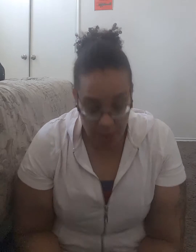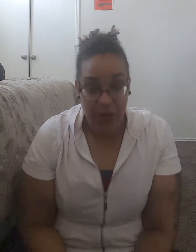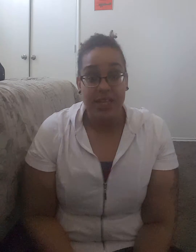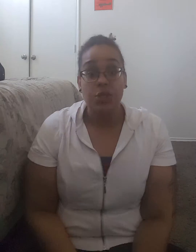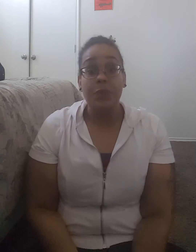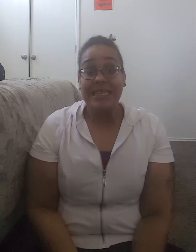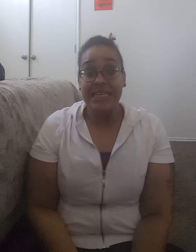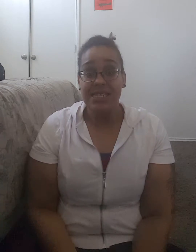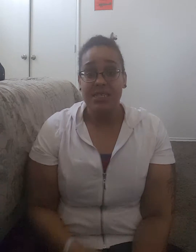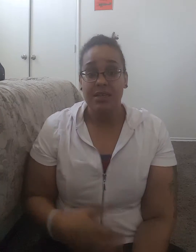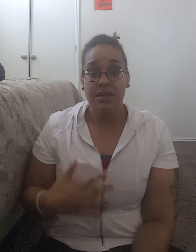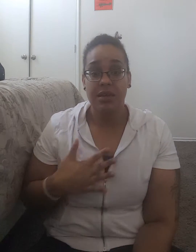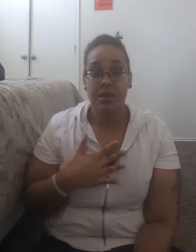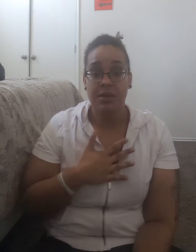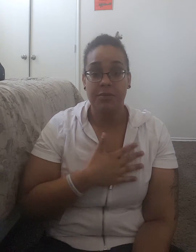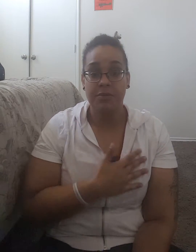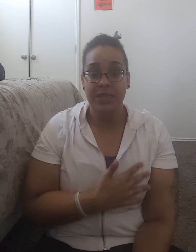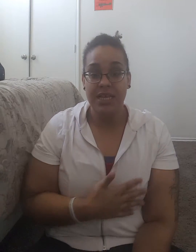Okay, so please.